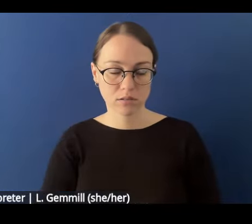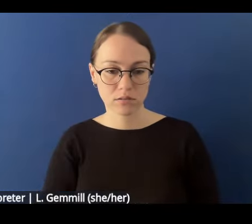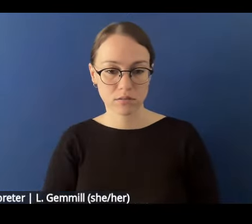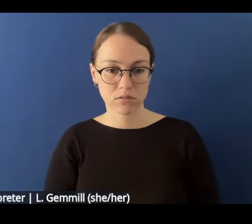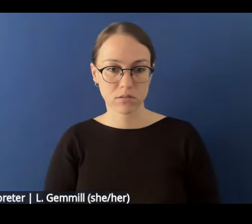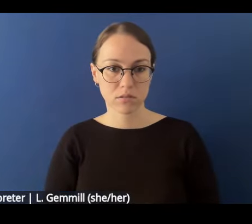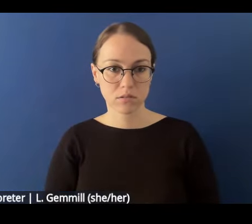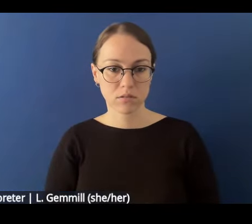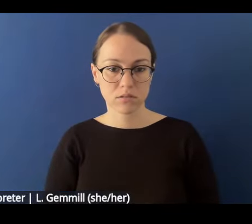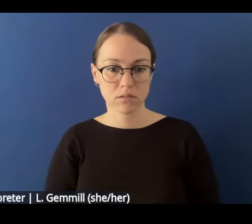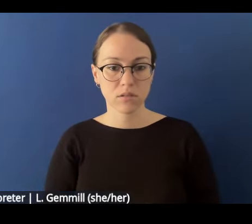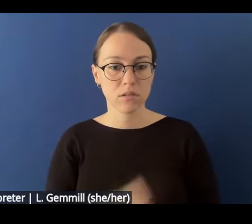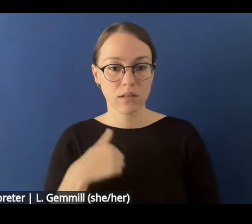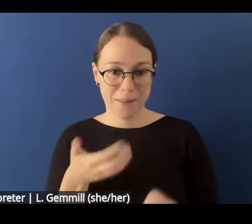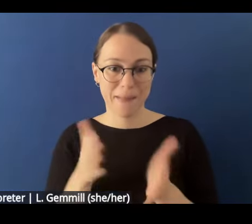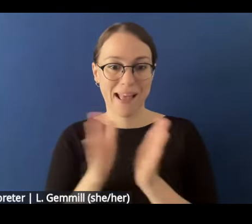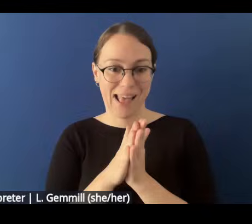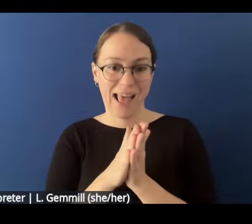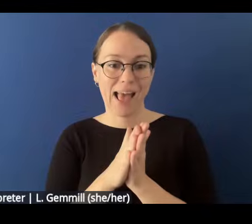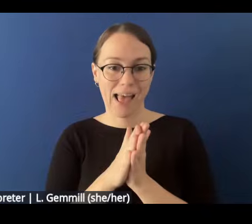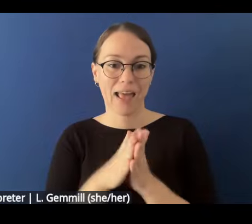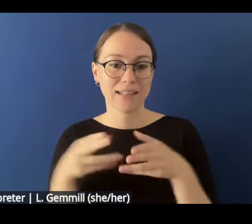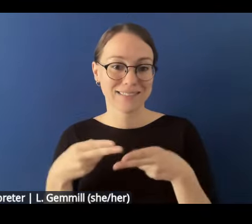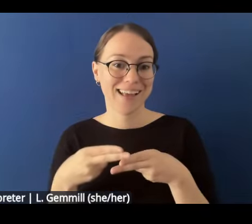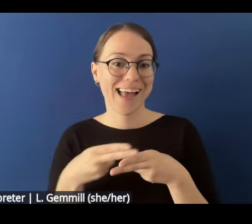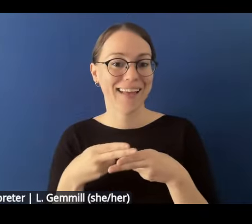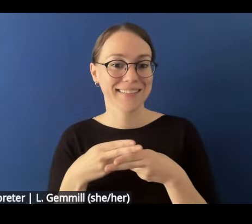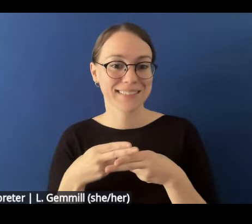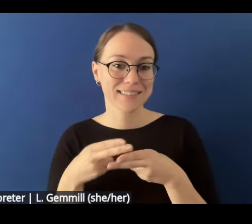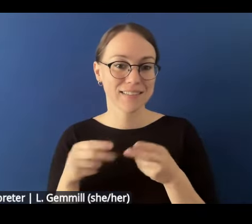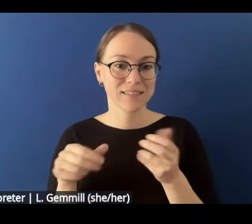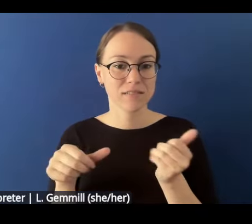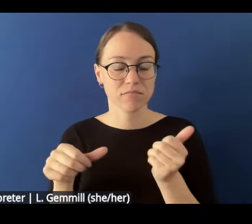I would ask the acting director to walk us into that one.